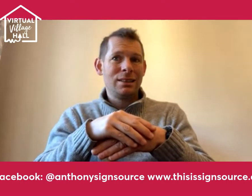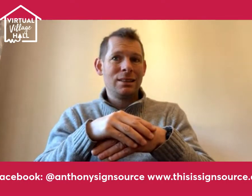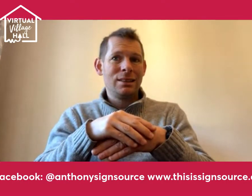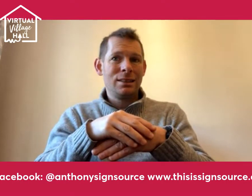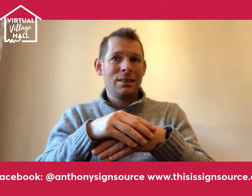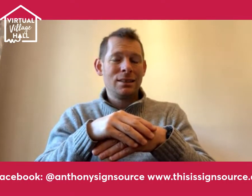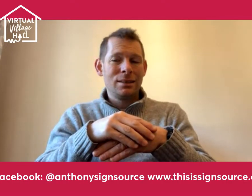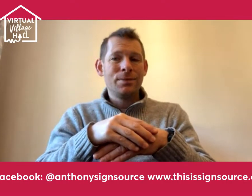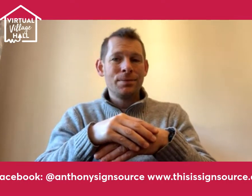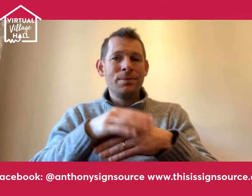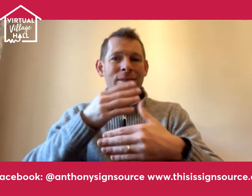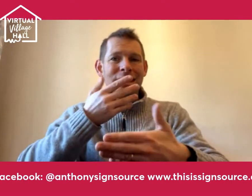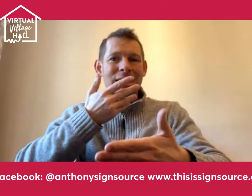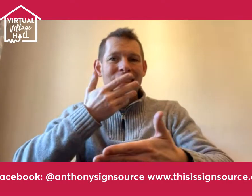Describe your friend.